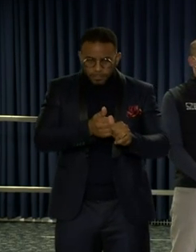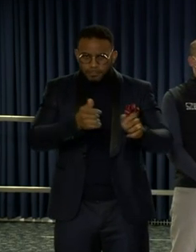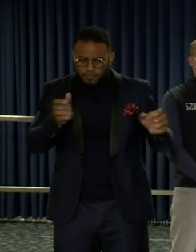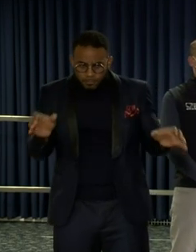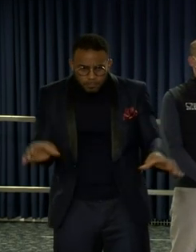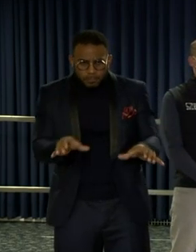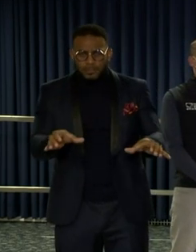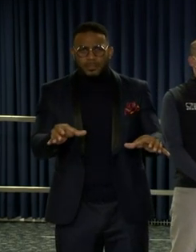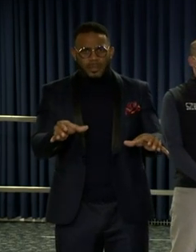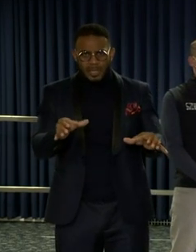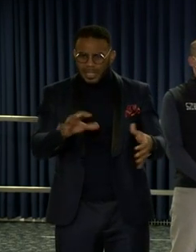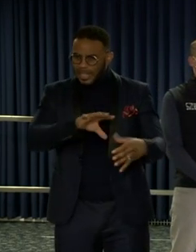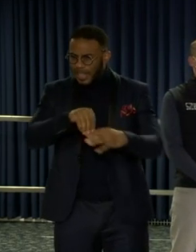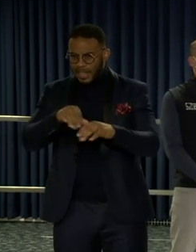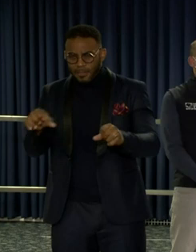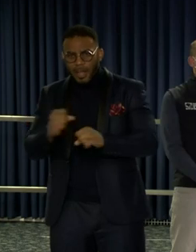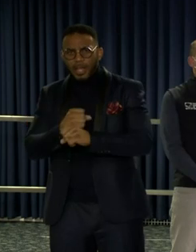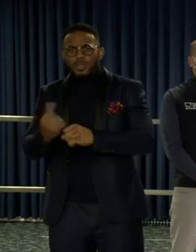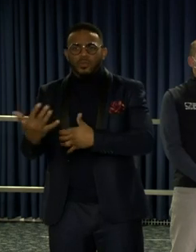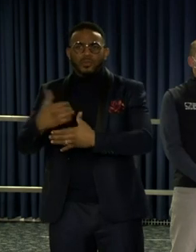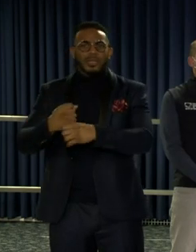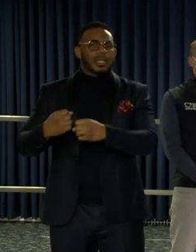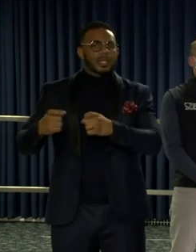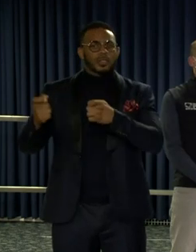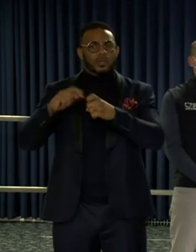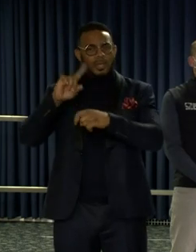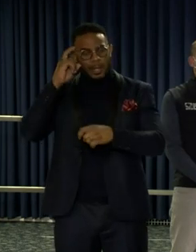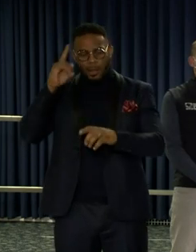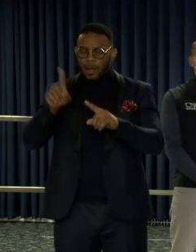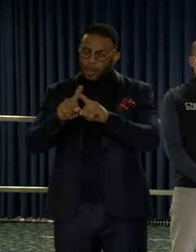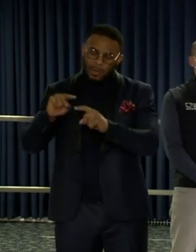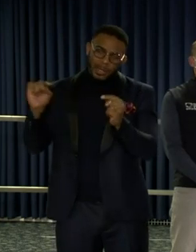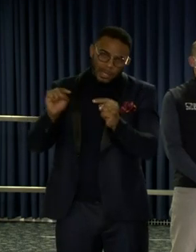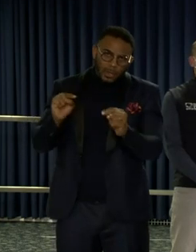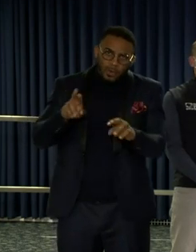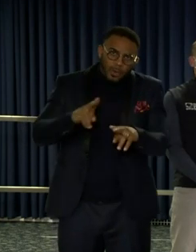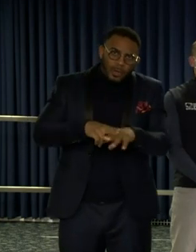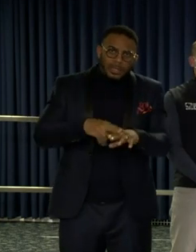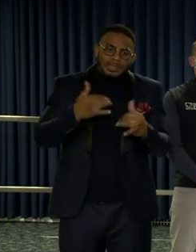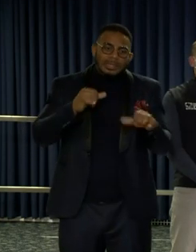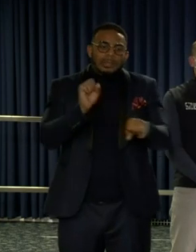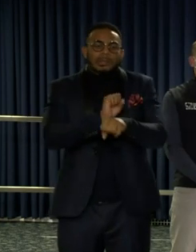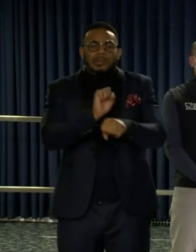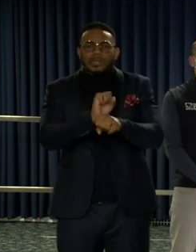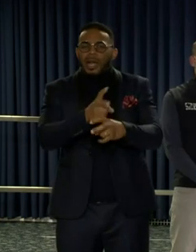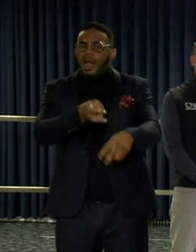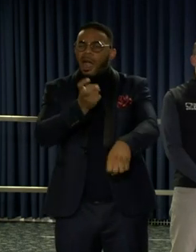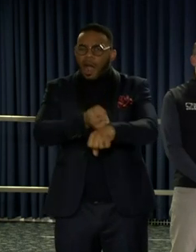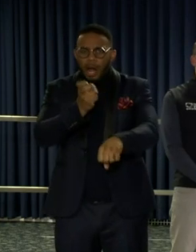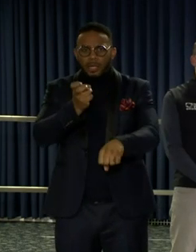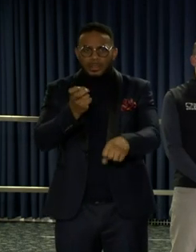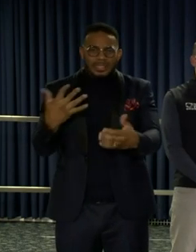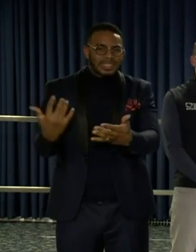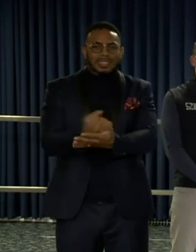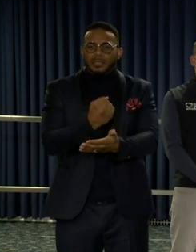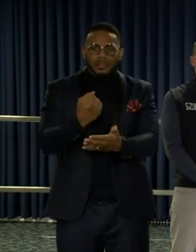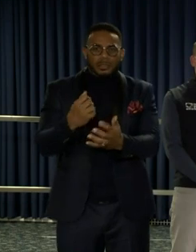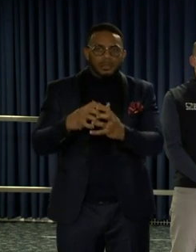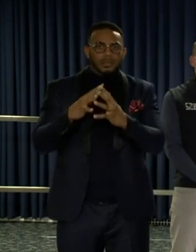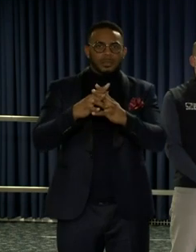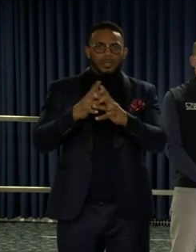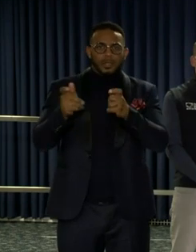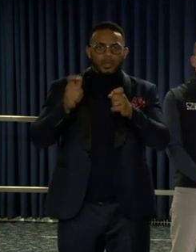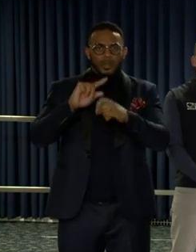fight to regain control of the Capitol. Although they are injured, they are still working, and they're working very hard to regain control of the Capitol.